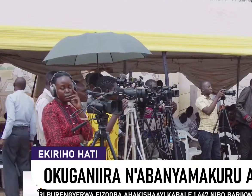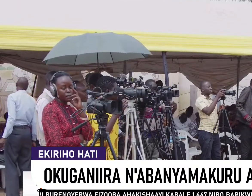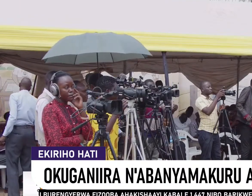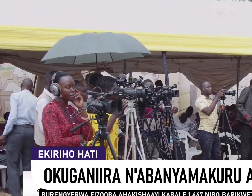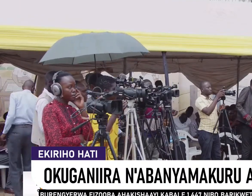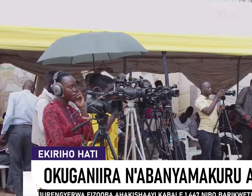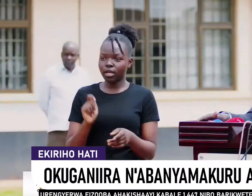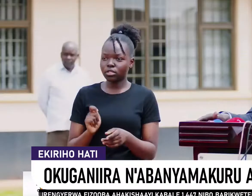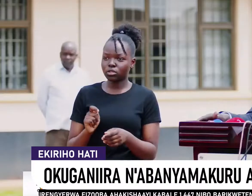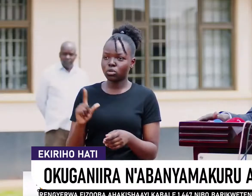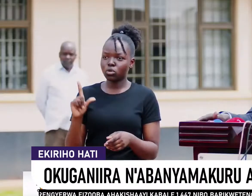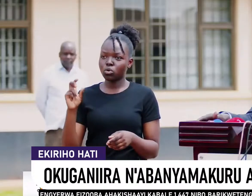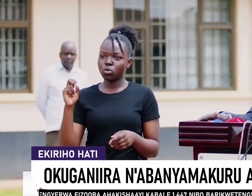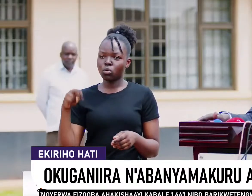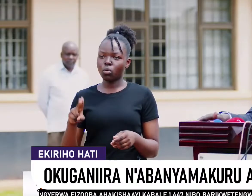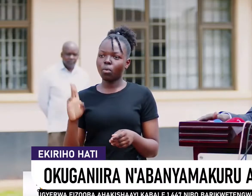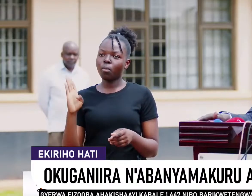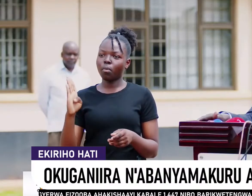new home,